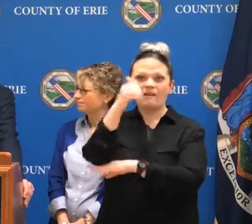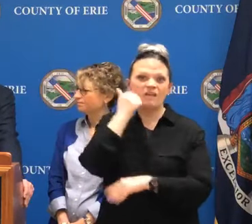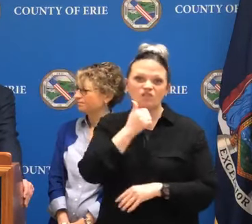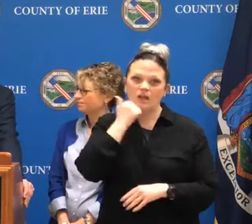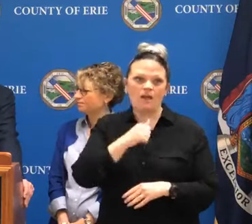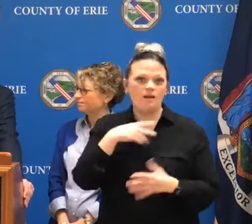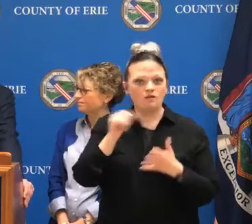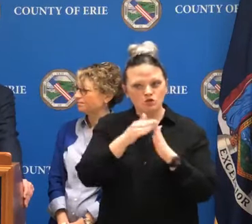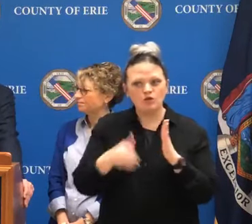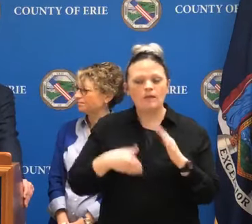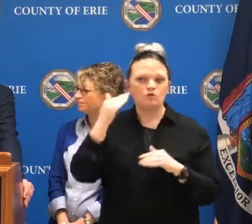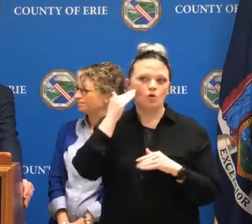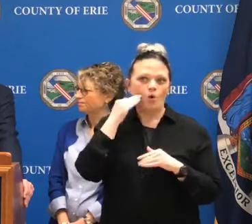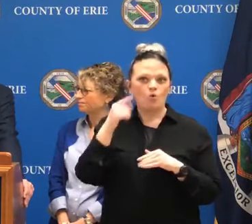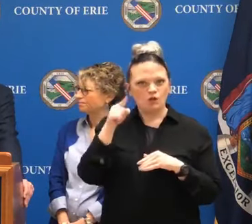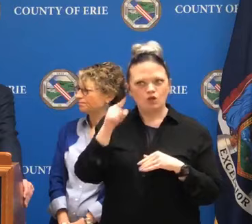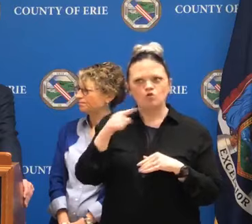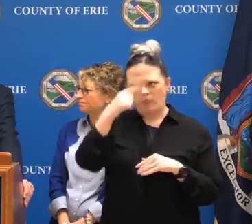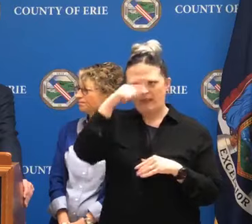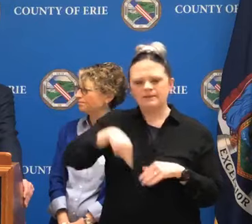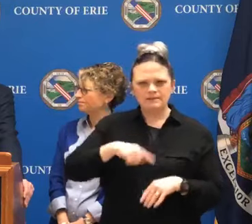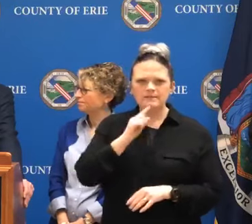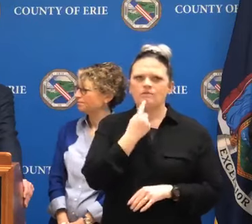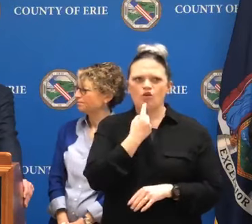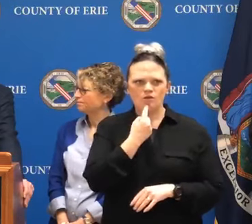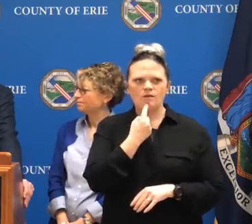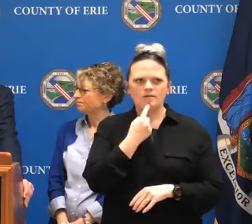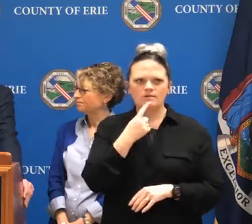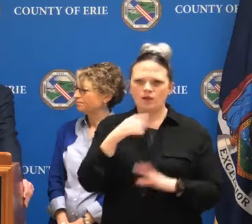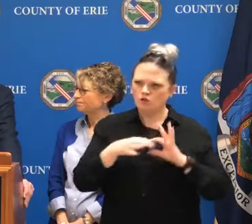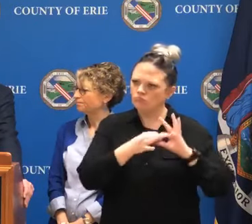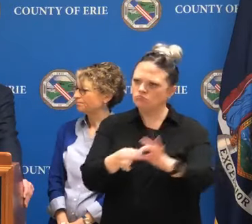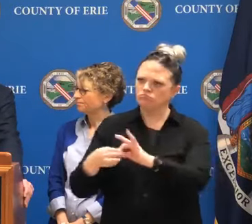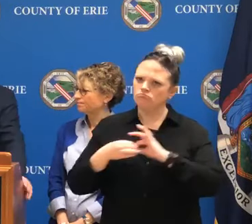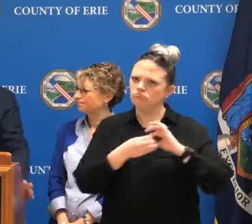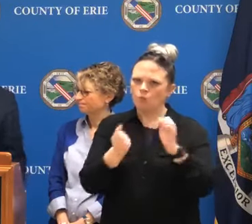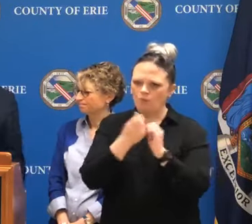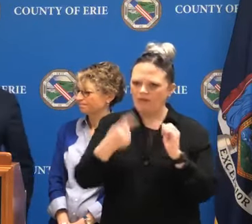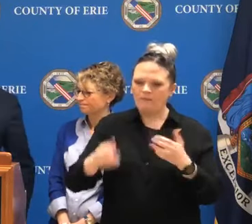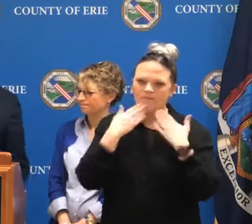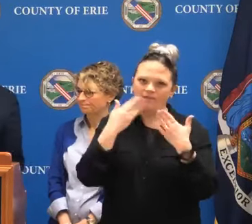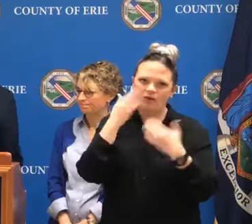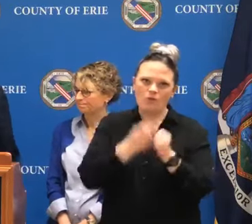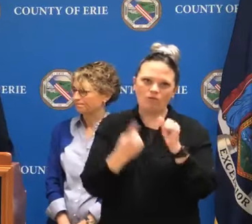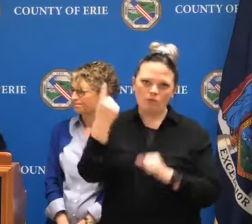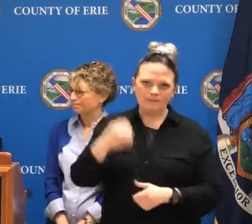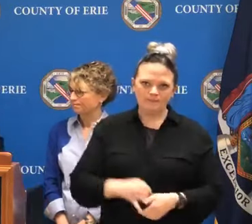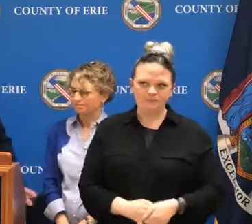so that your neighbors know that you do take this seriously and you are in solidarity with them. Thank you, everyone.